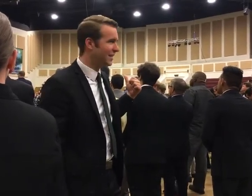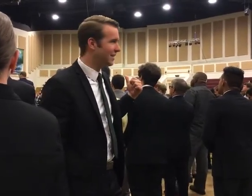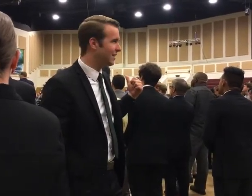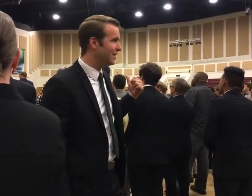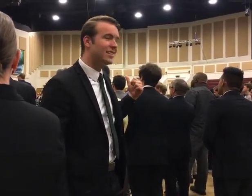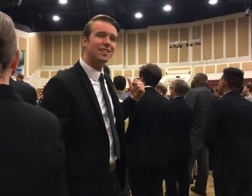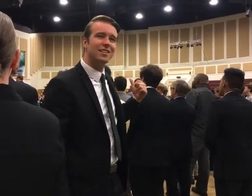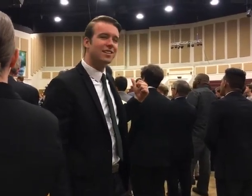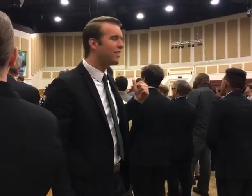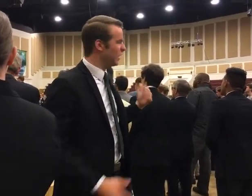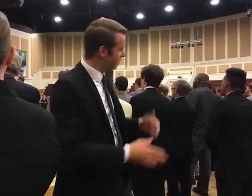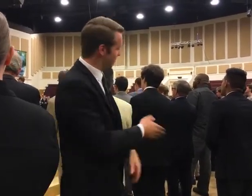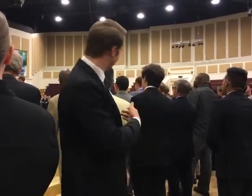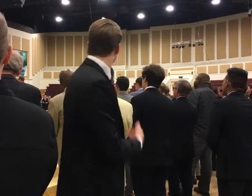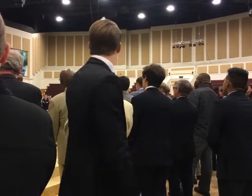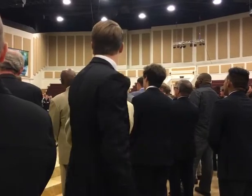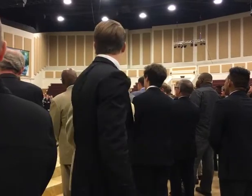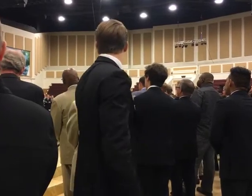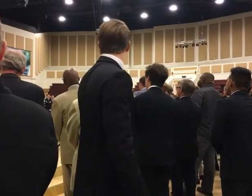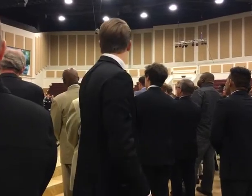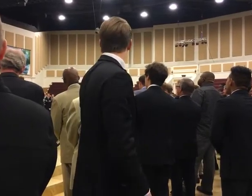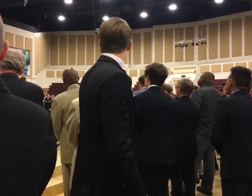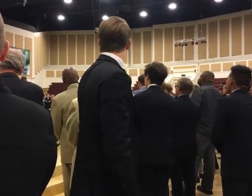Thank you. You can step back.